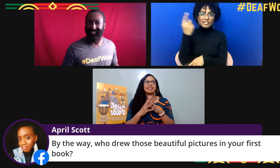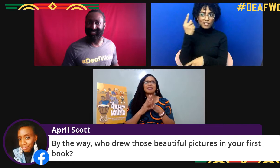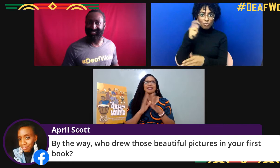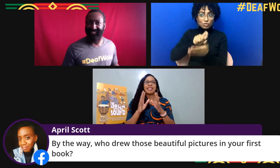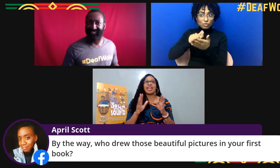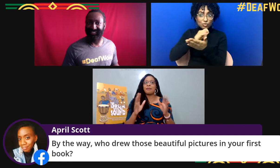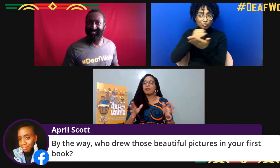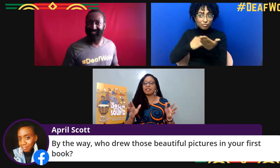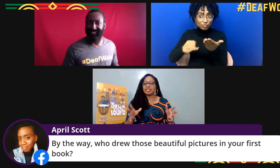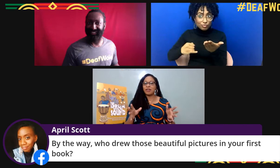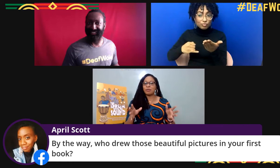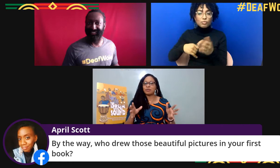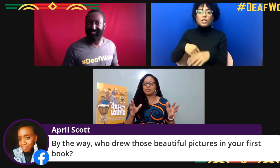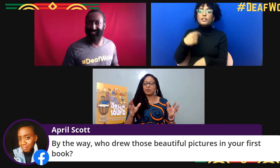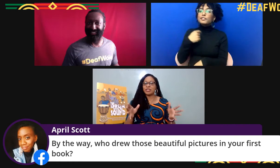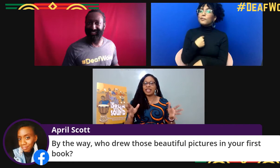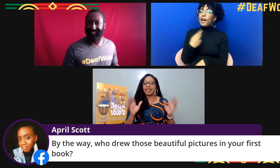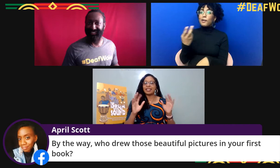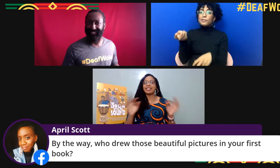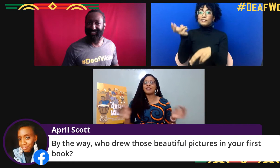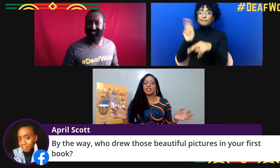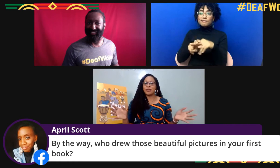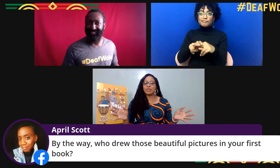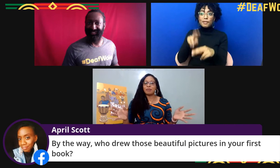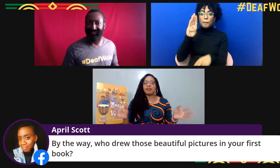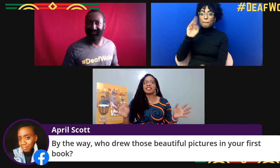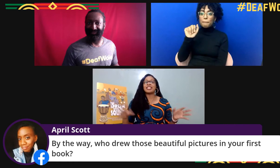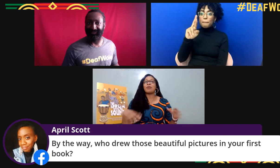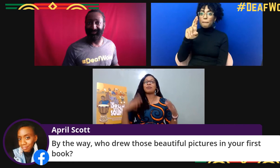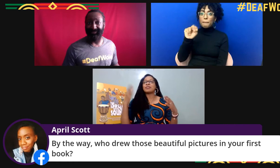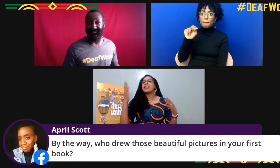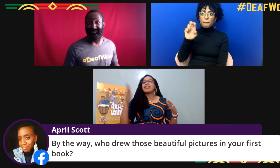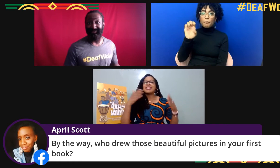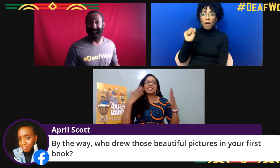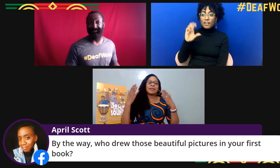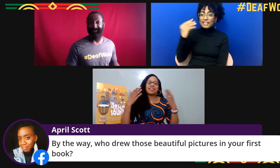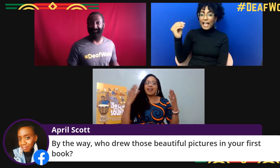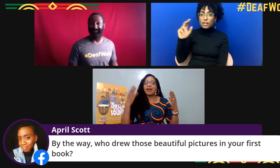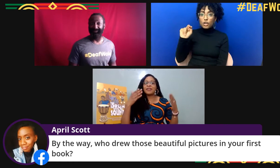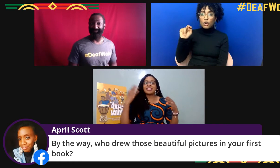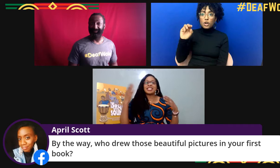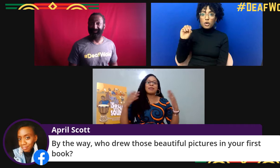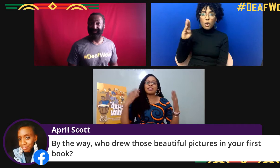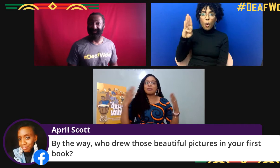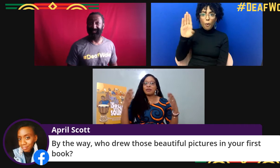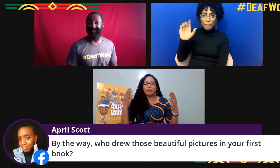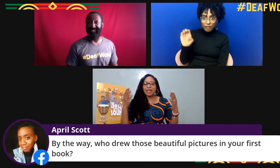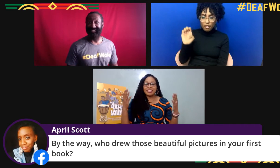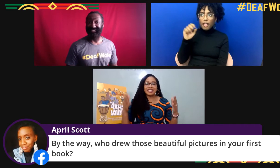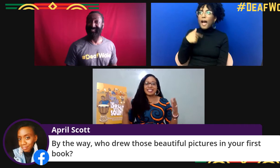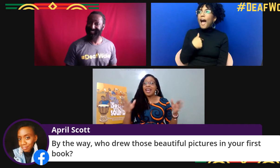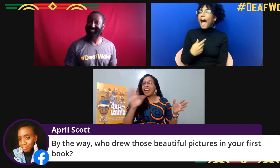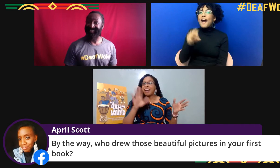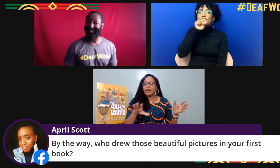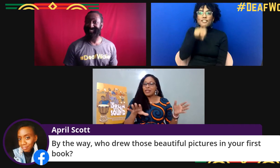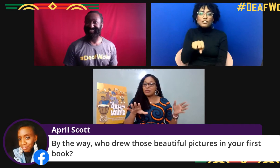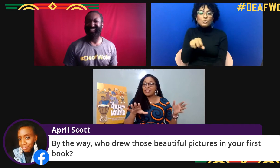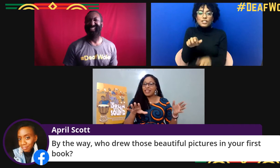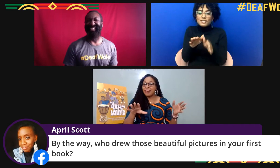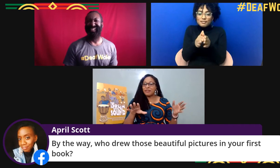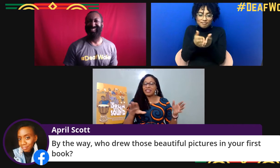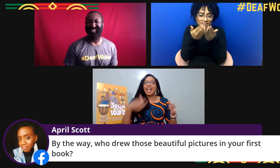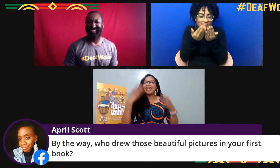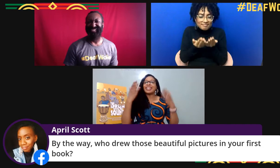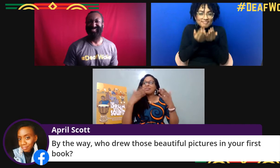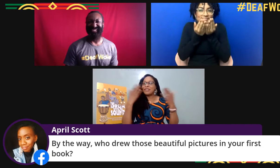I sat in Barnes and Nobles one day. I love to go to Barnes and Nobles to smell the coffee, to smell the book pages. Although I don't